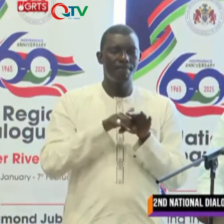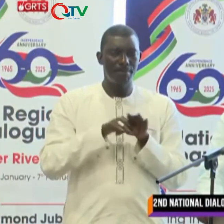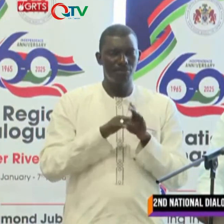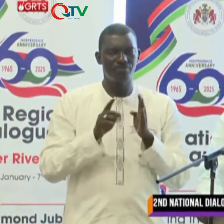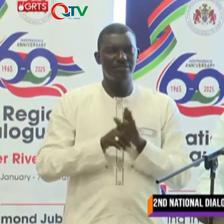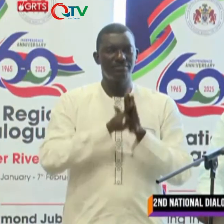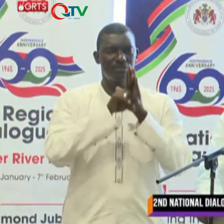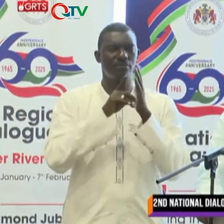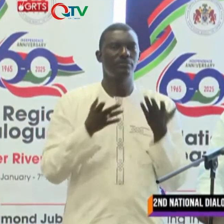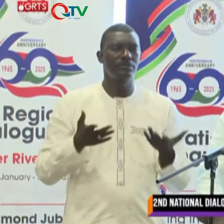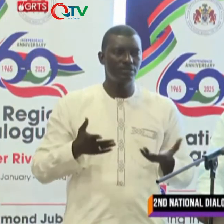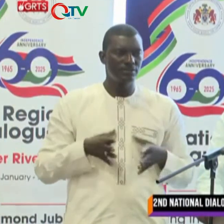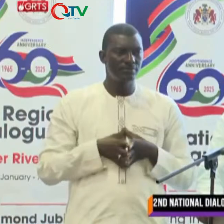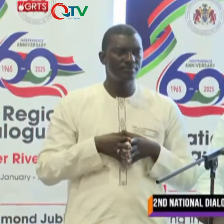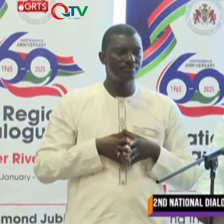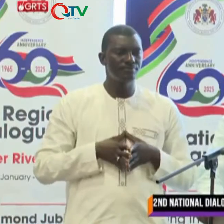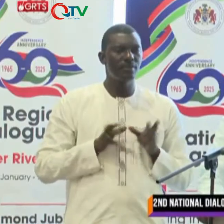Corps,